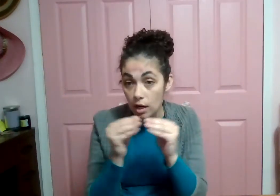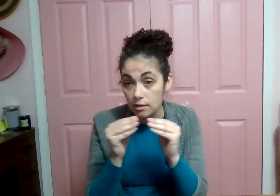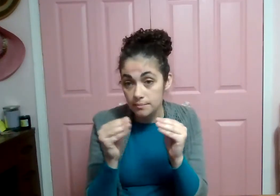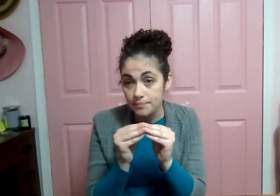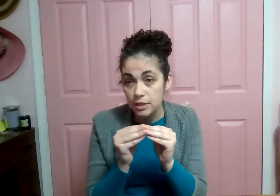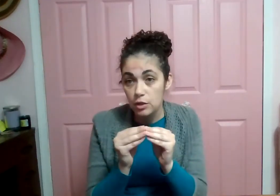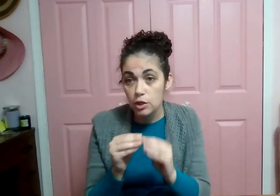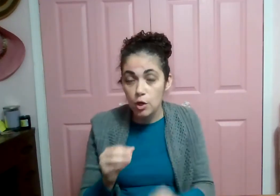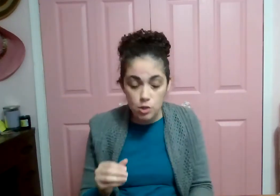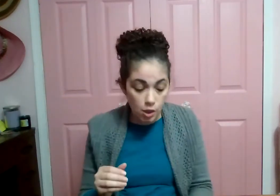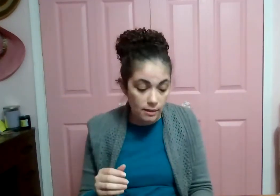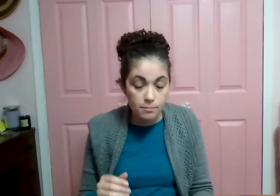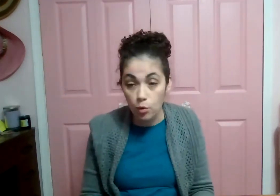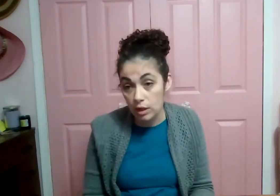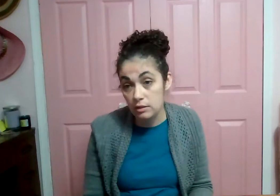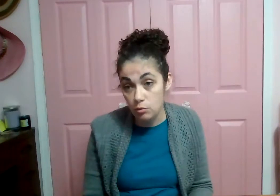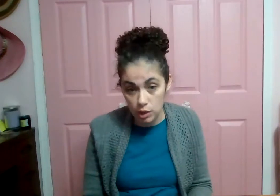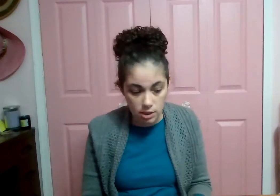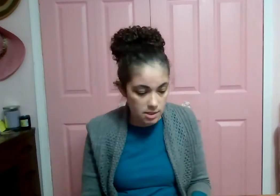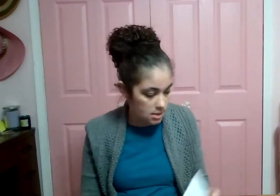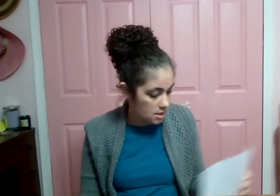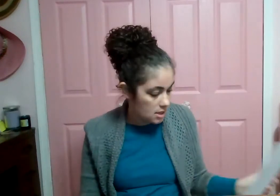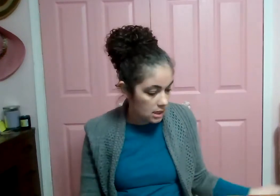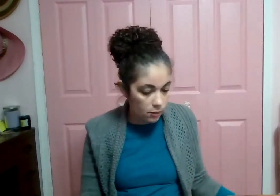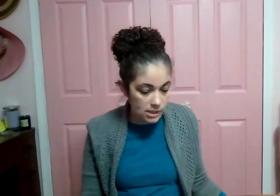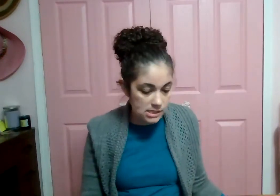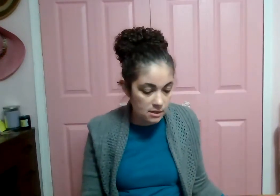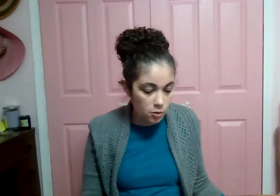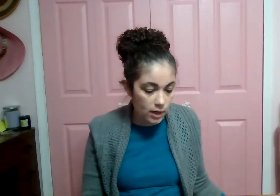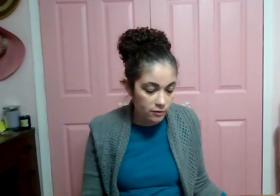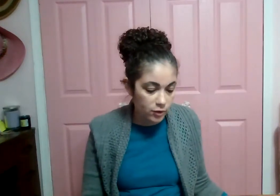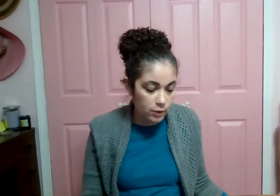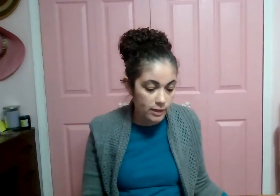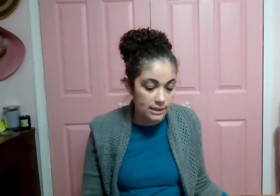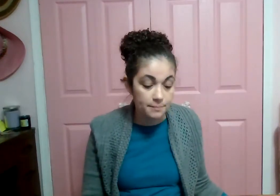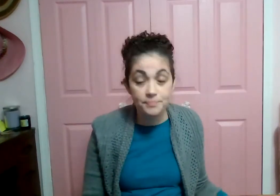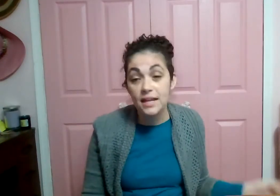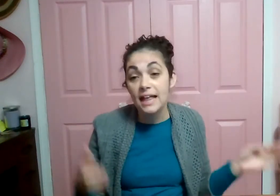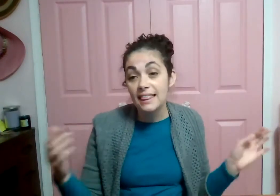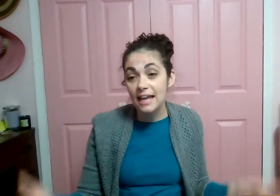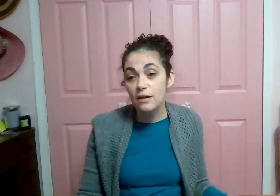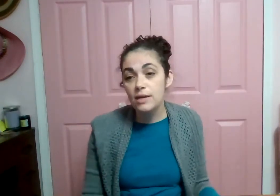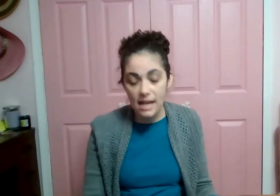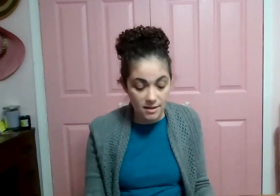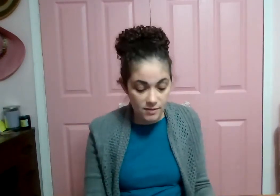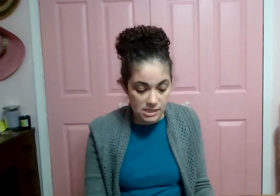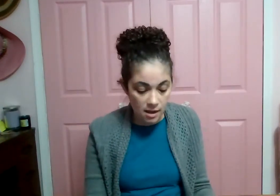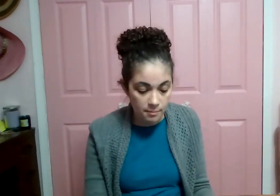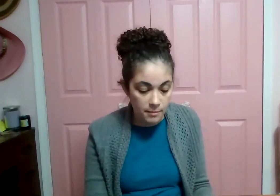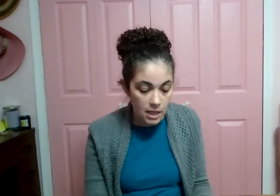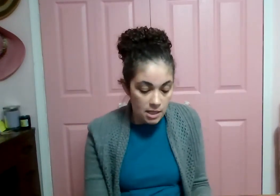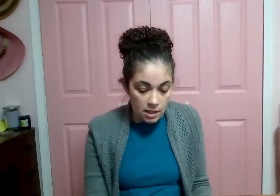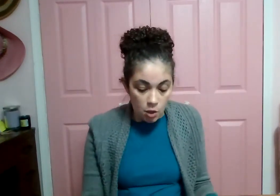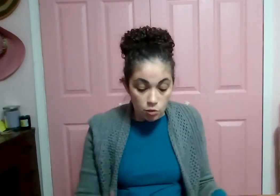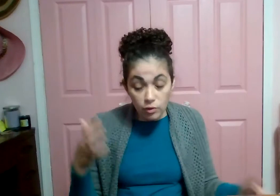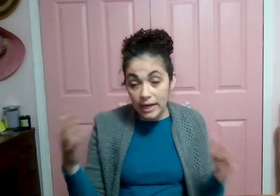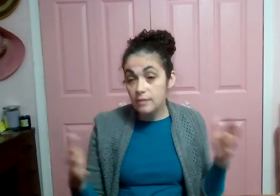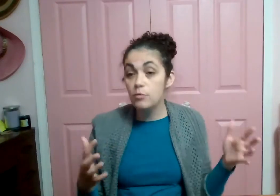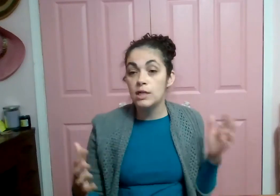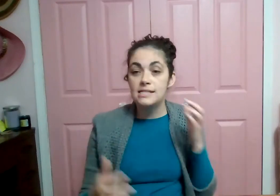more. Those are important words that we see quite frequently. Then we have some random ones